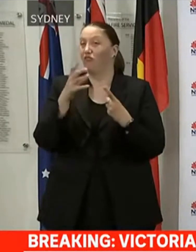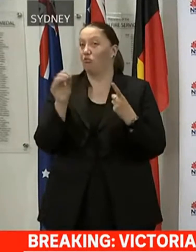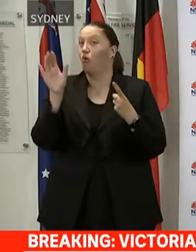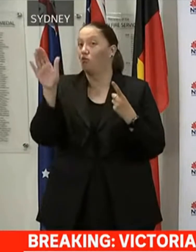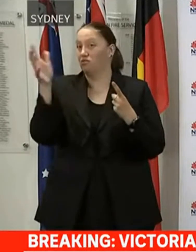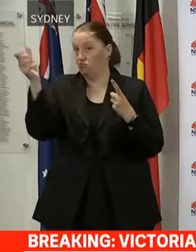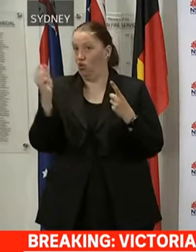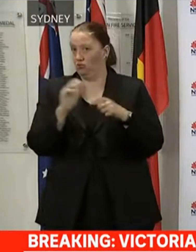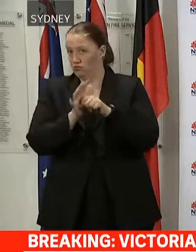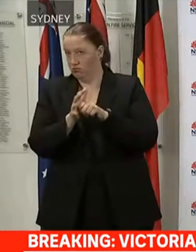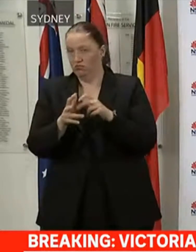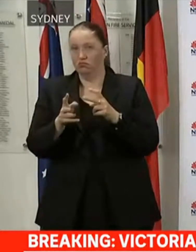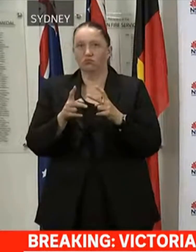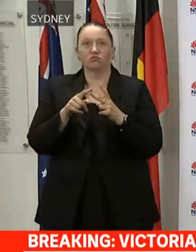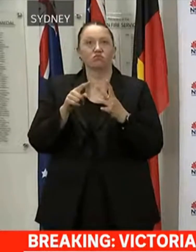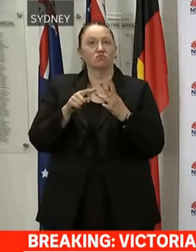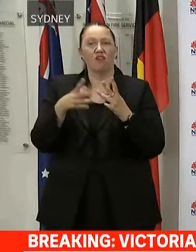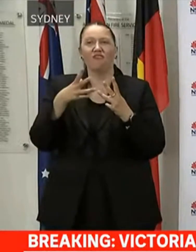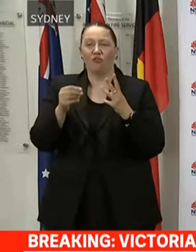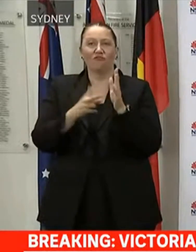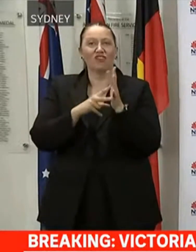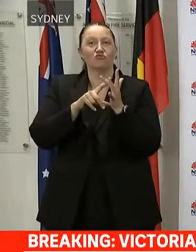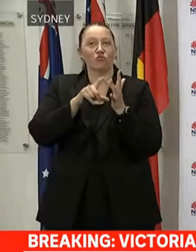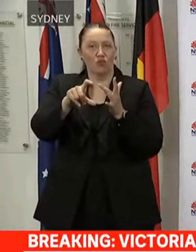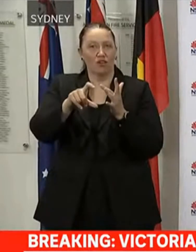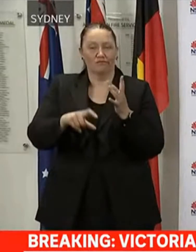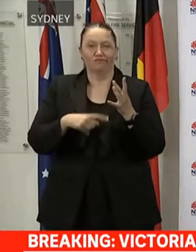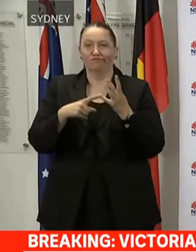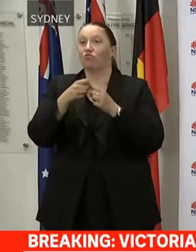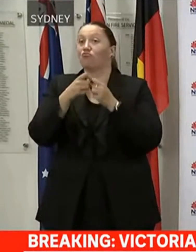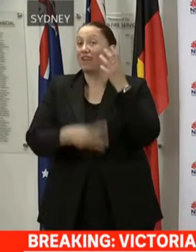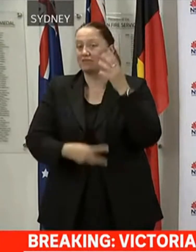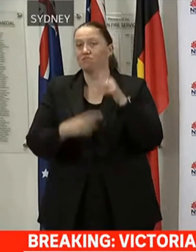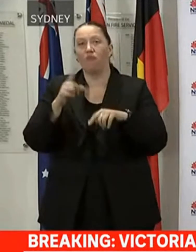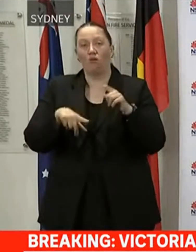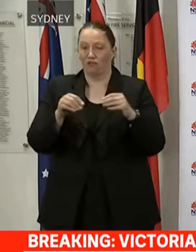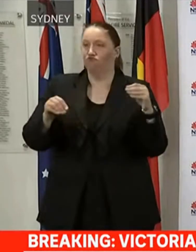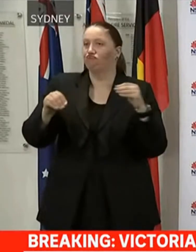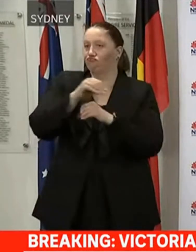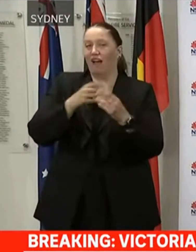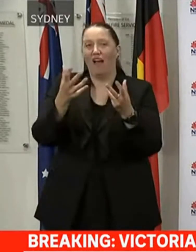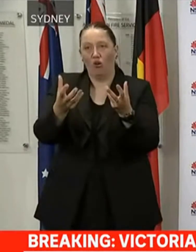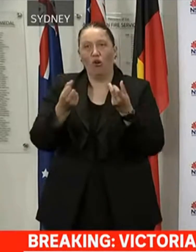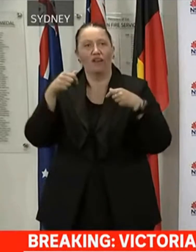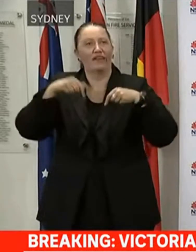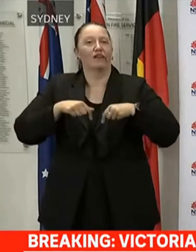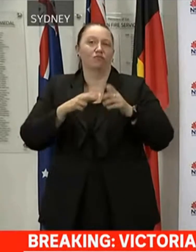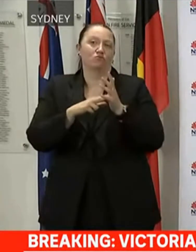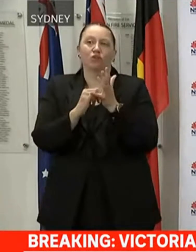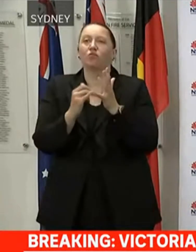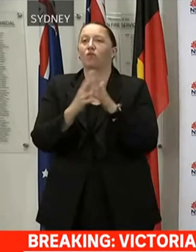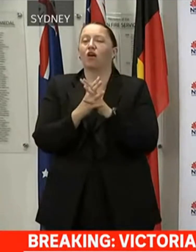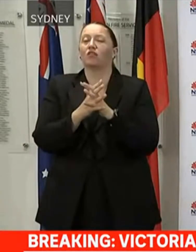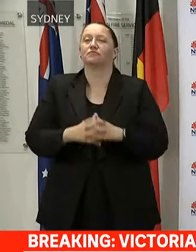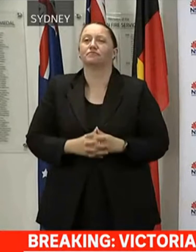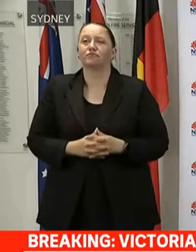Victoria, and the vast majority of the rest are from local known clusters, and I'll obviously ask Dr. Chant to provide